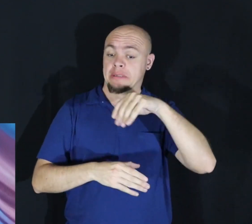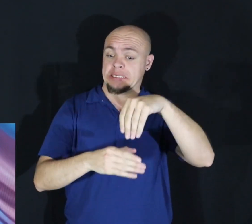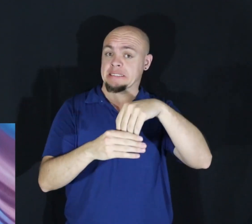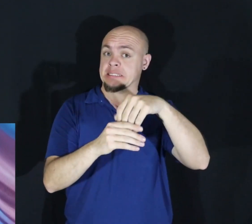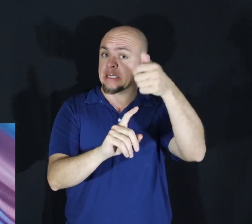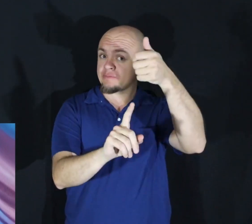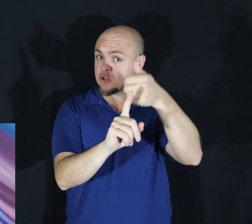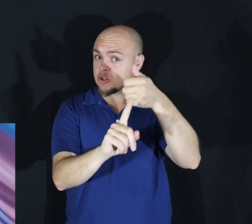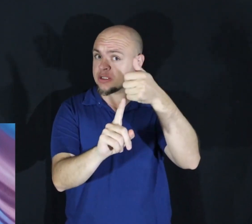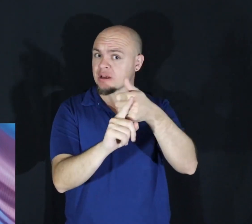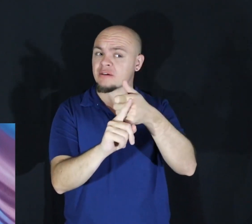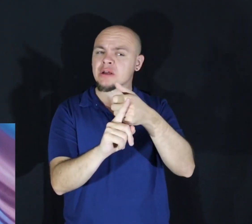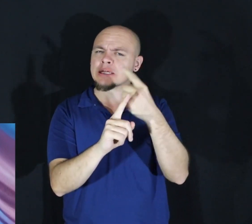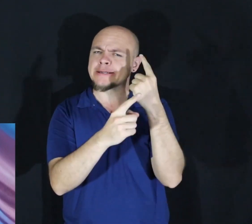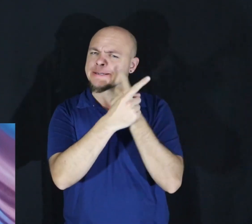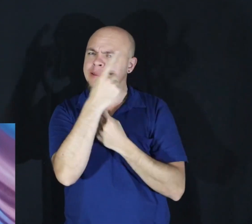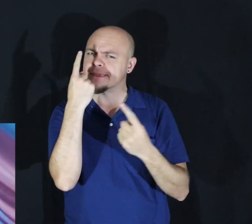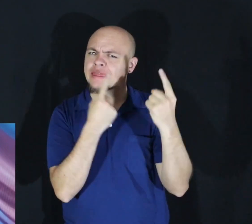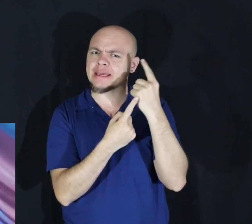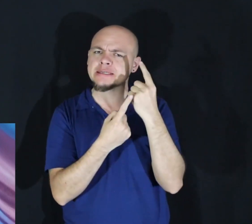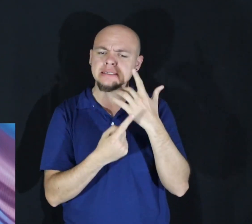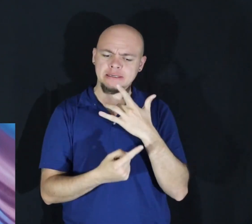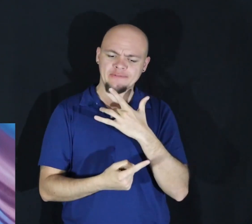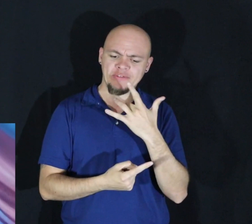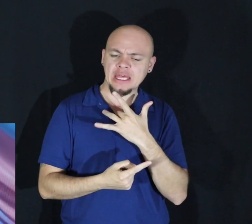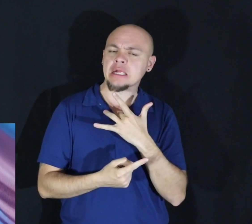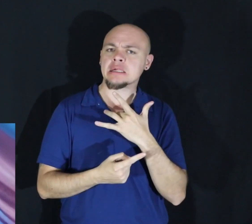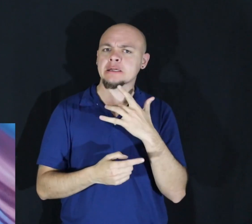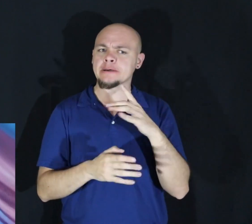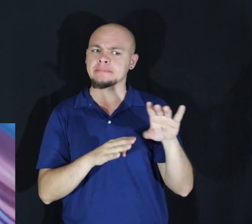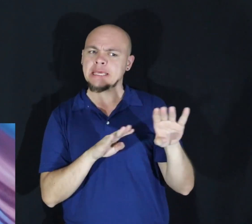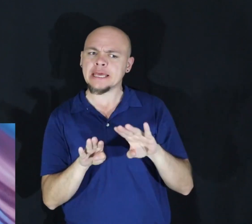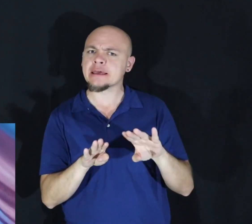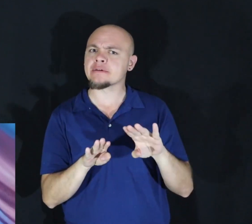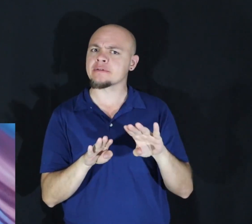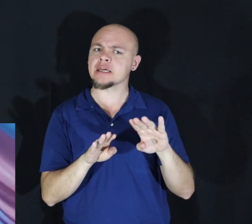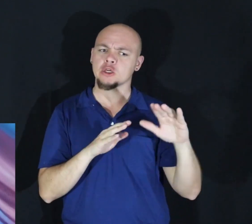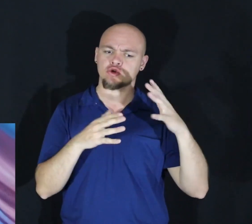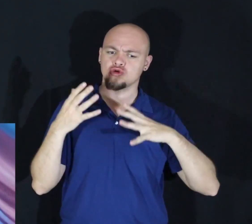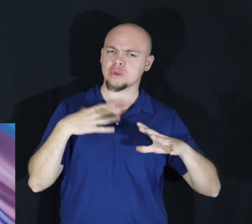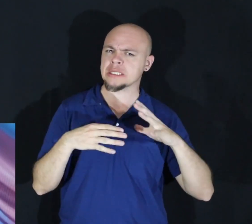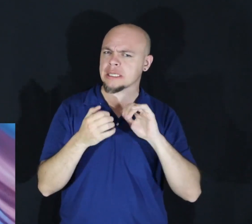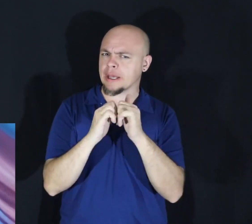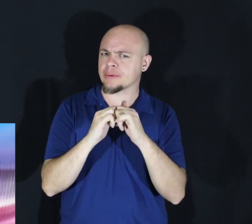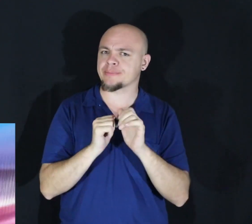to be think, feel, behave, and dress?